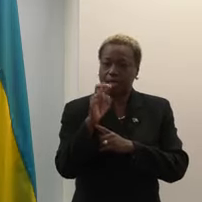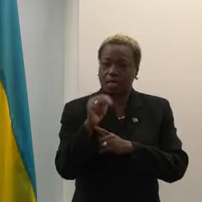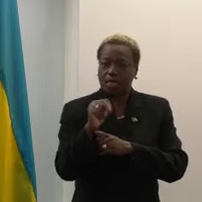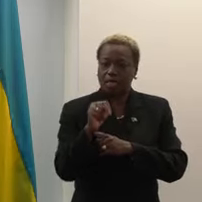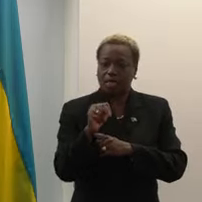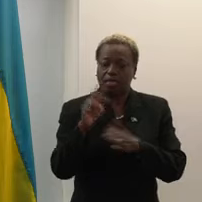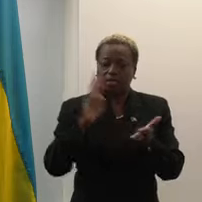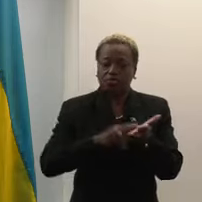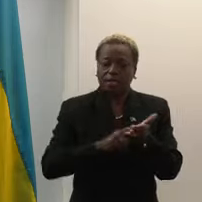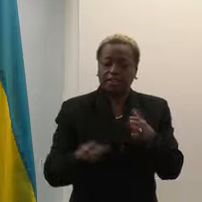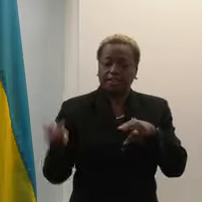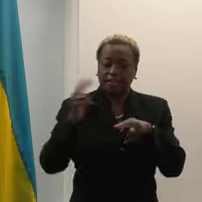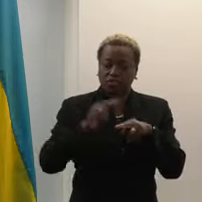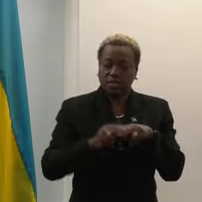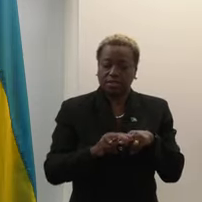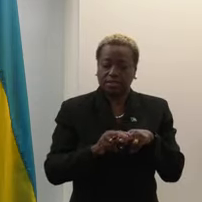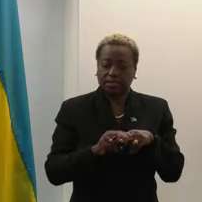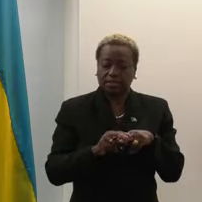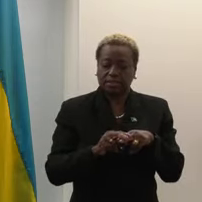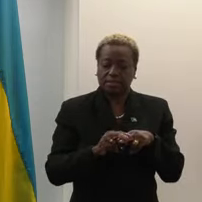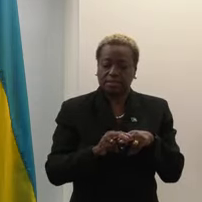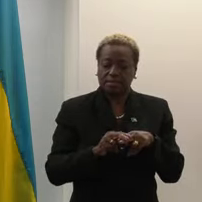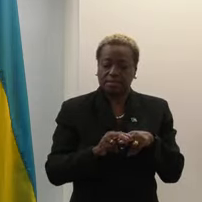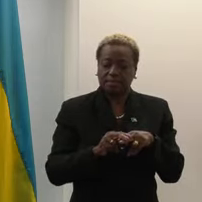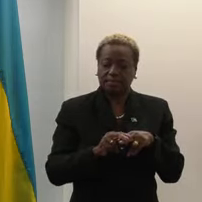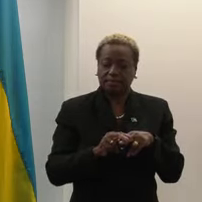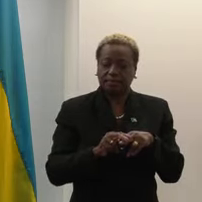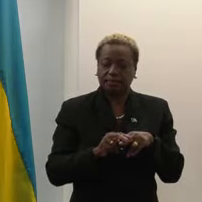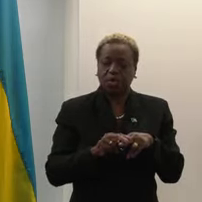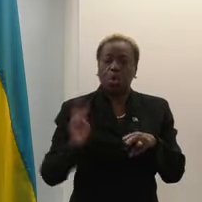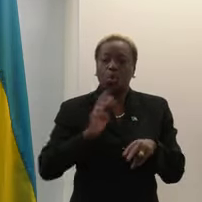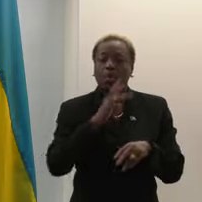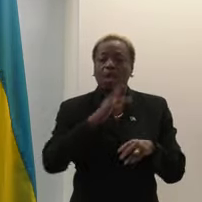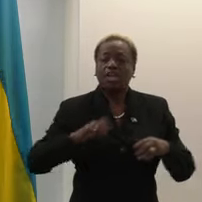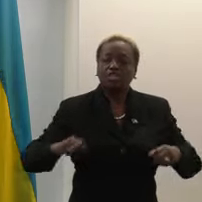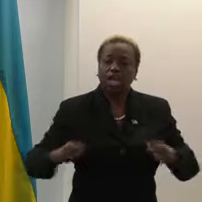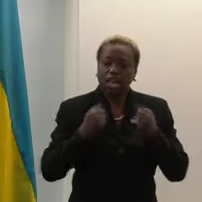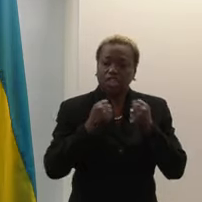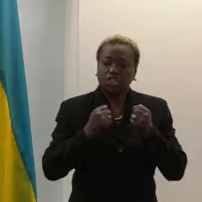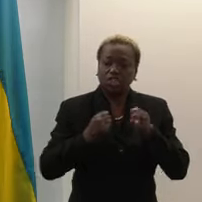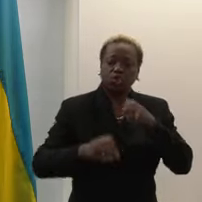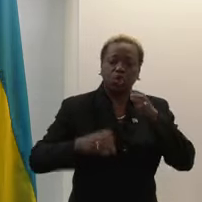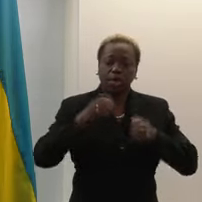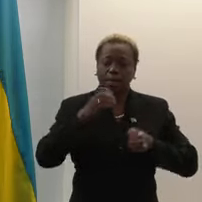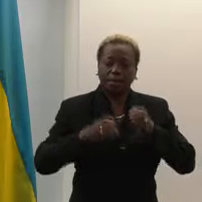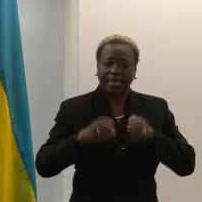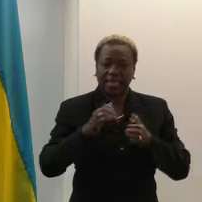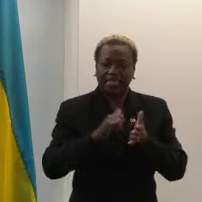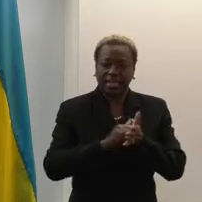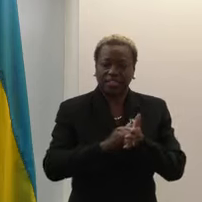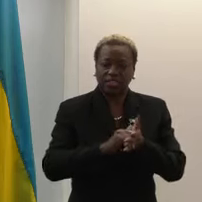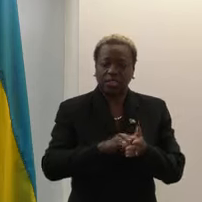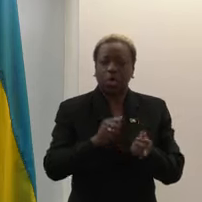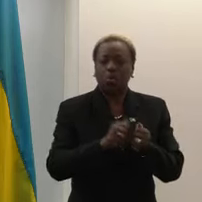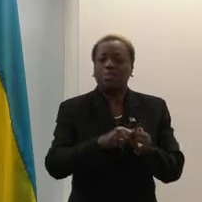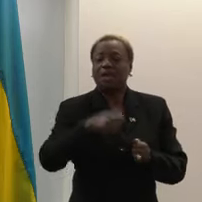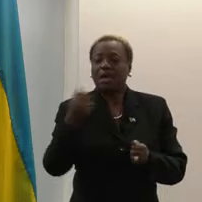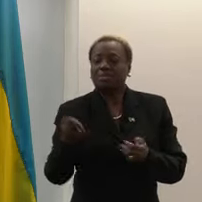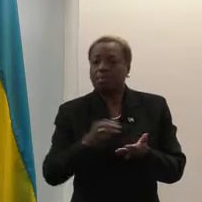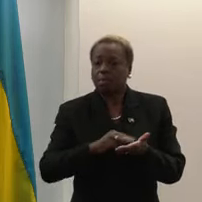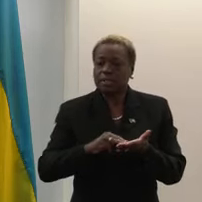increase. However, we're challenged to compare that with other models